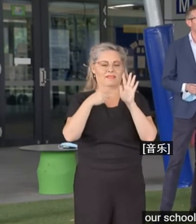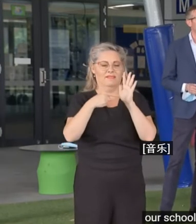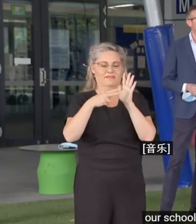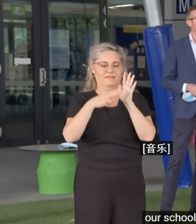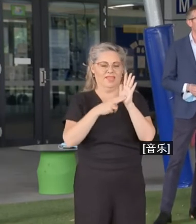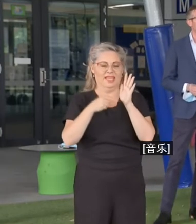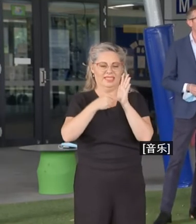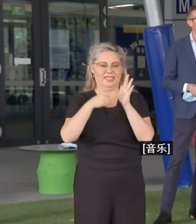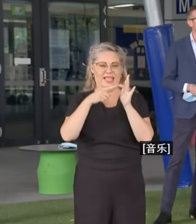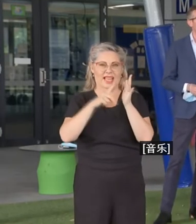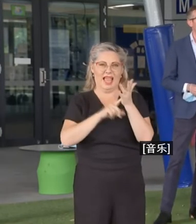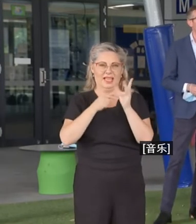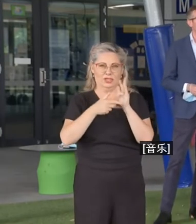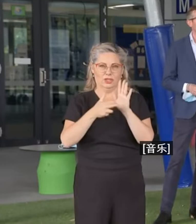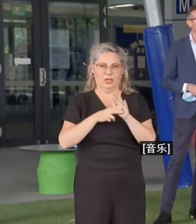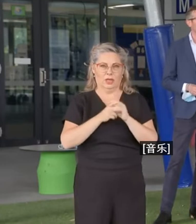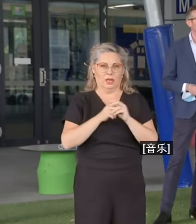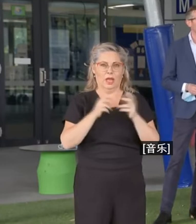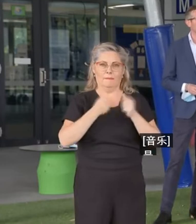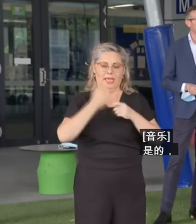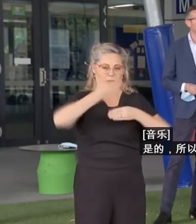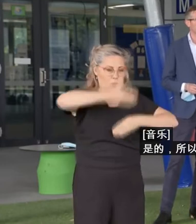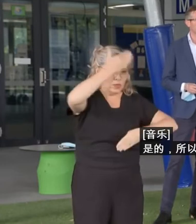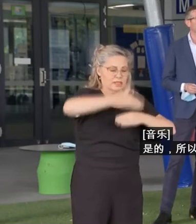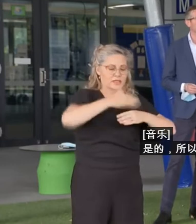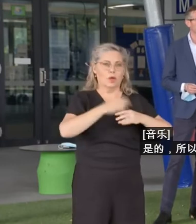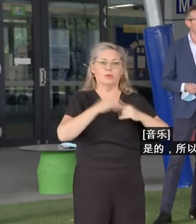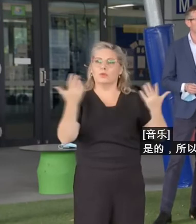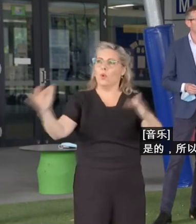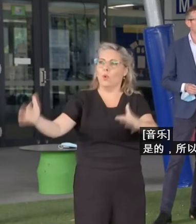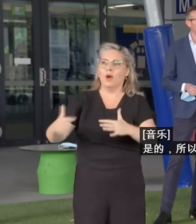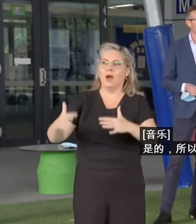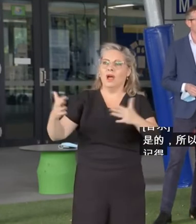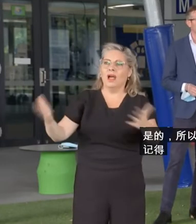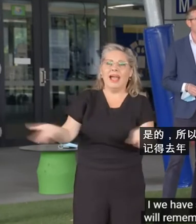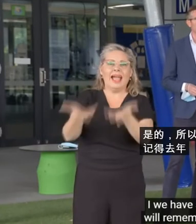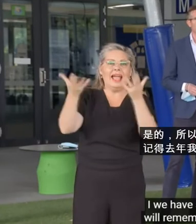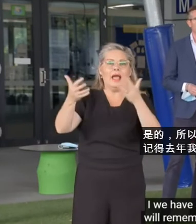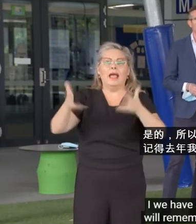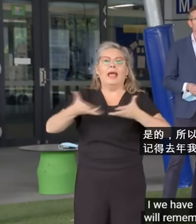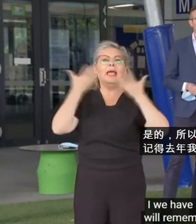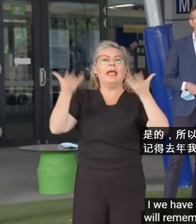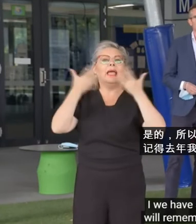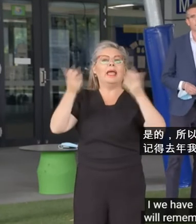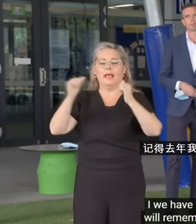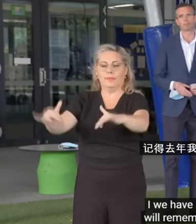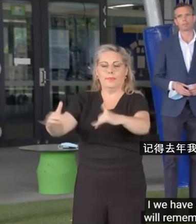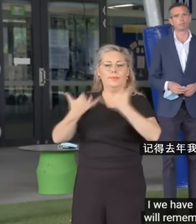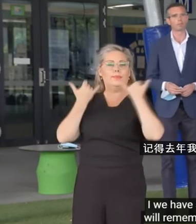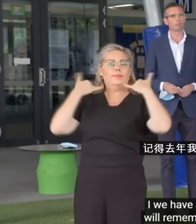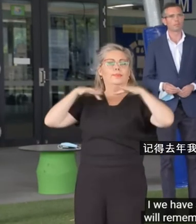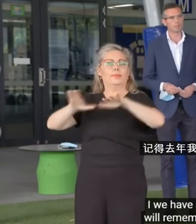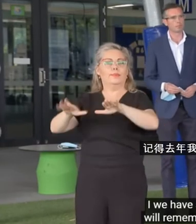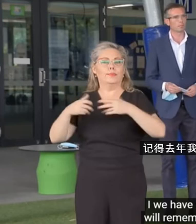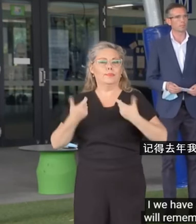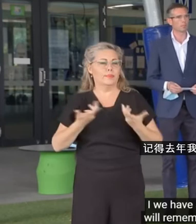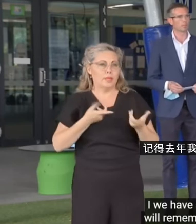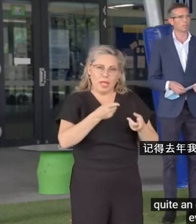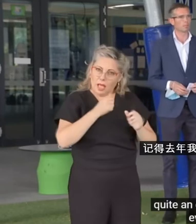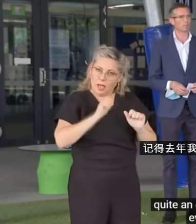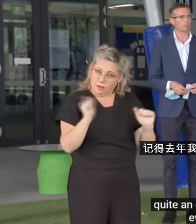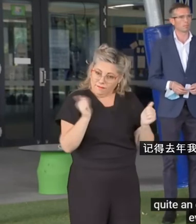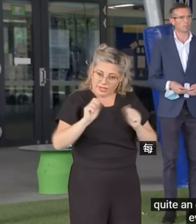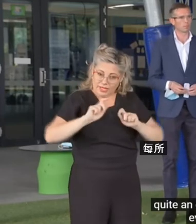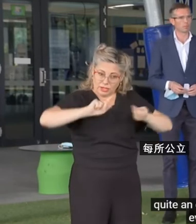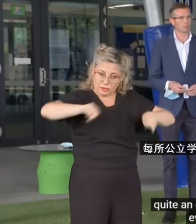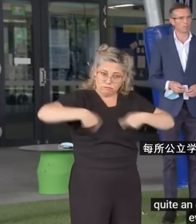purifiers over this Christmas period? Yeah. So how many? Yeah, so we have. So some of you will remember last year we did quite an extensive audit of